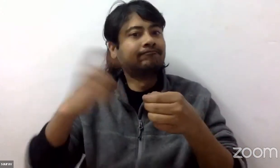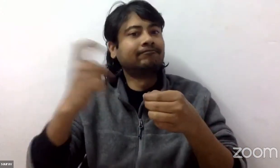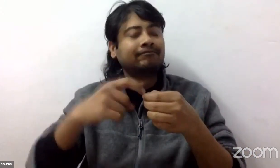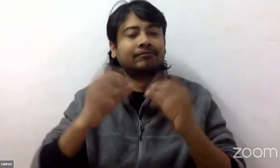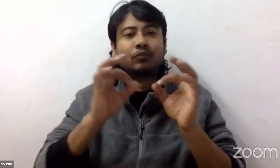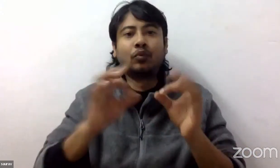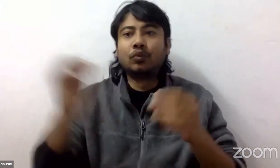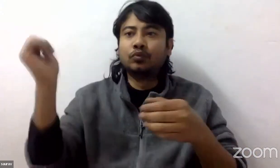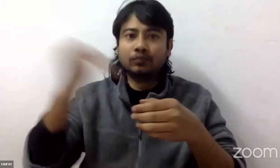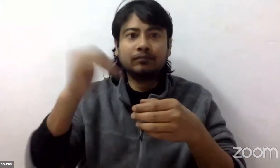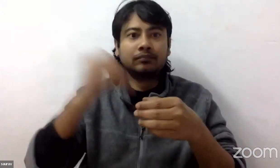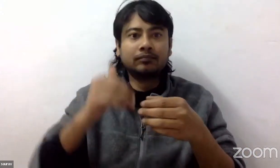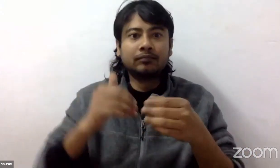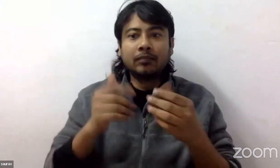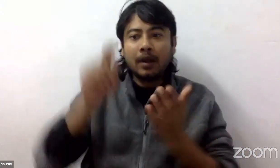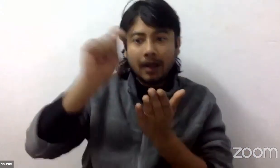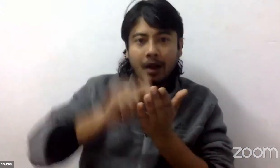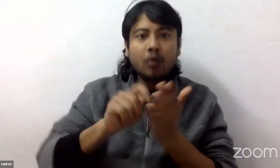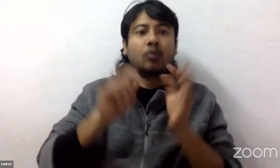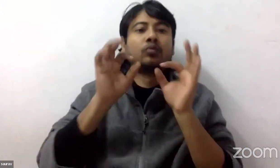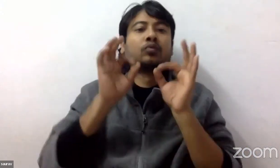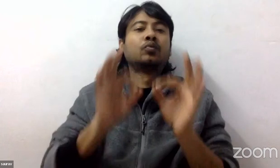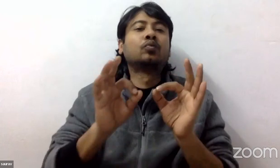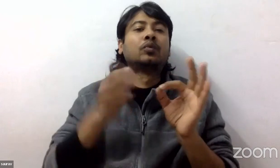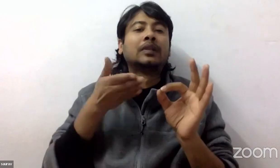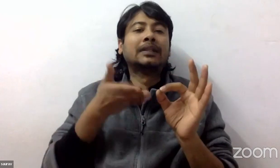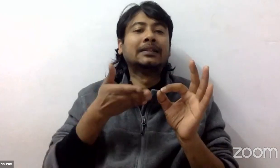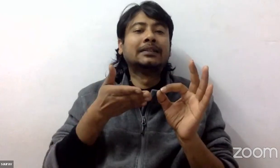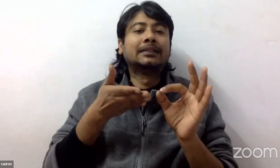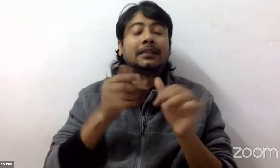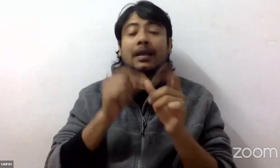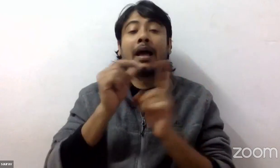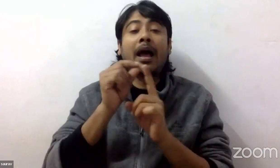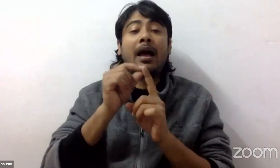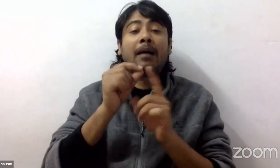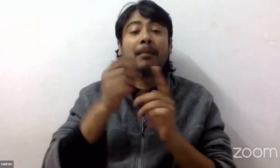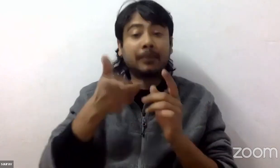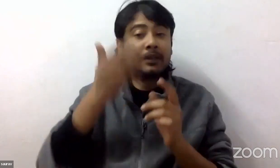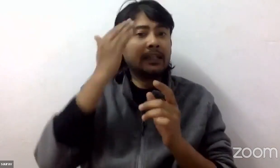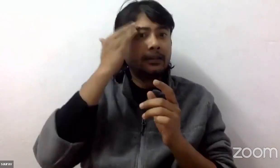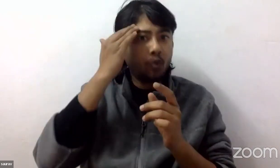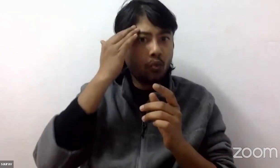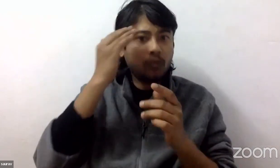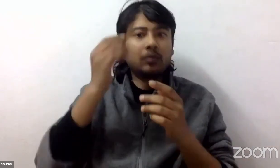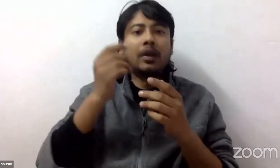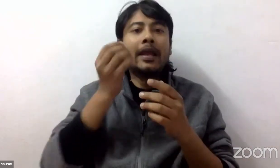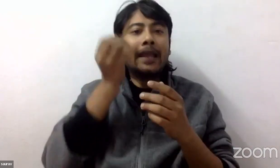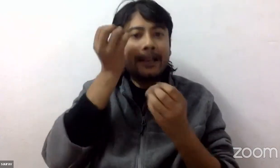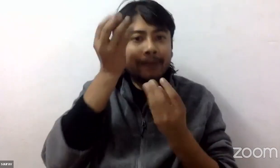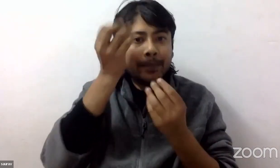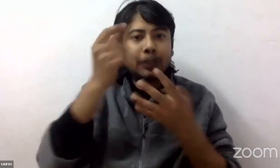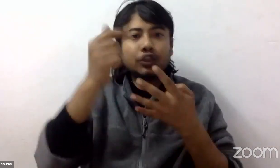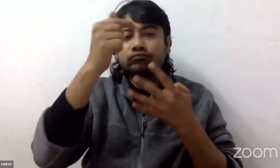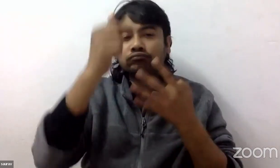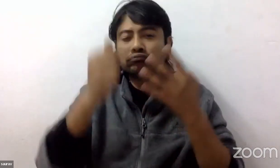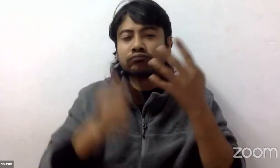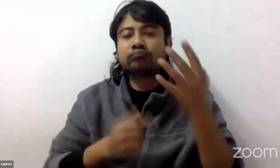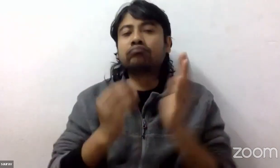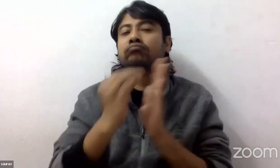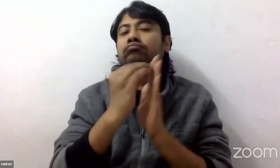on Dwadashi. You cannot open the fast just at any time. So the time